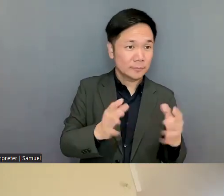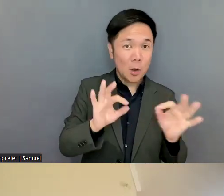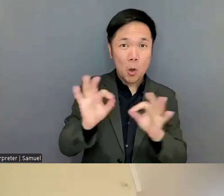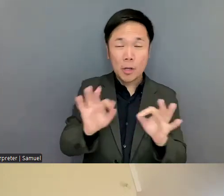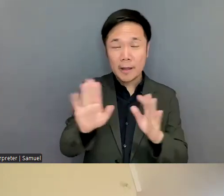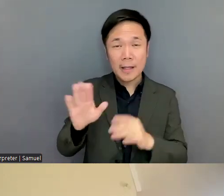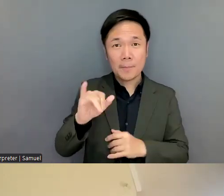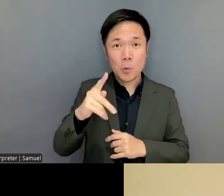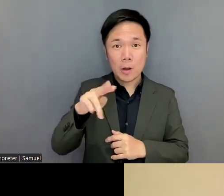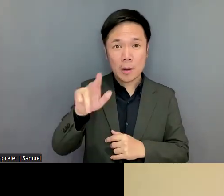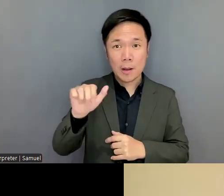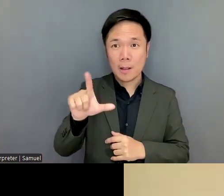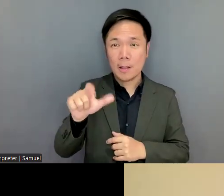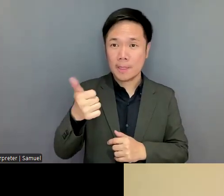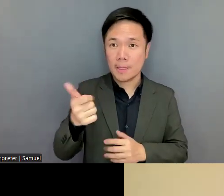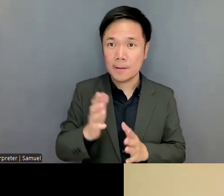Ipul?